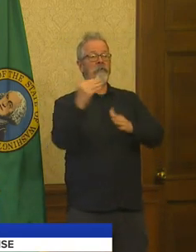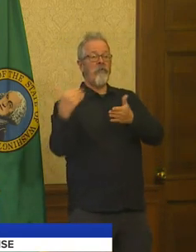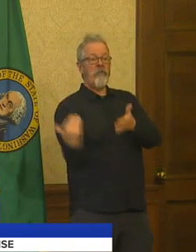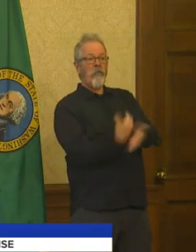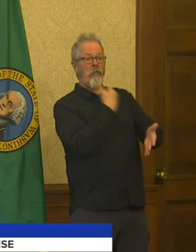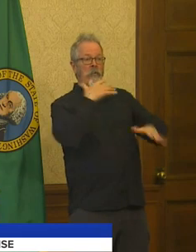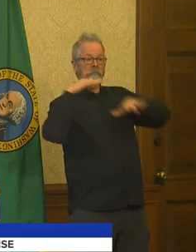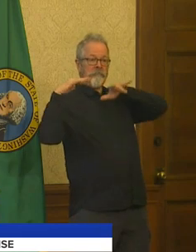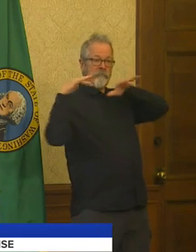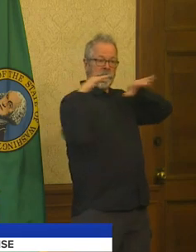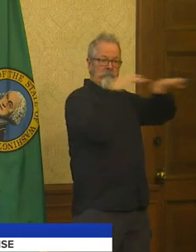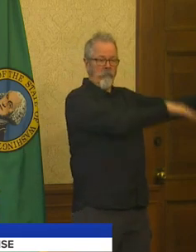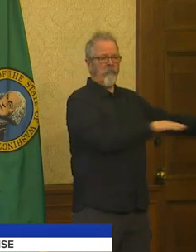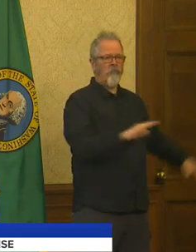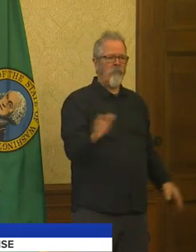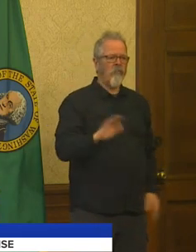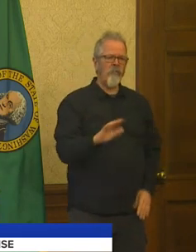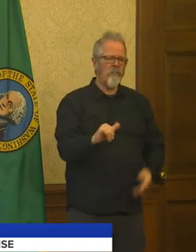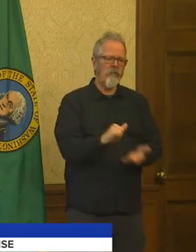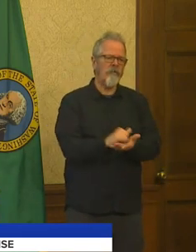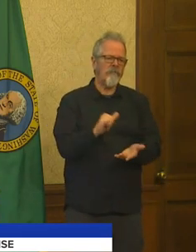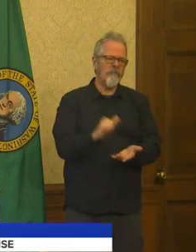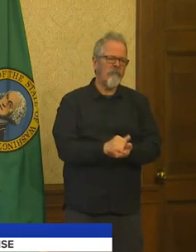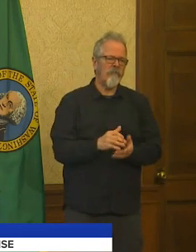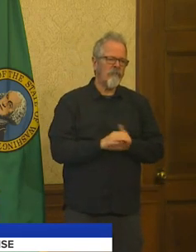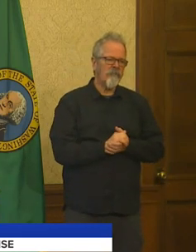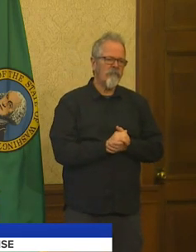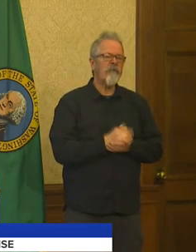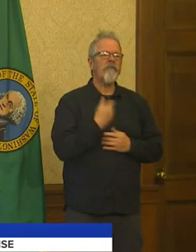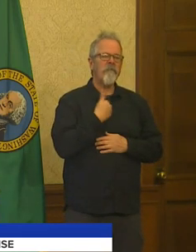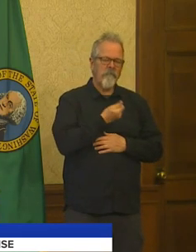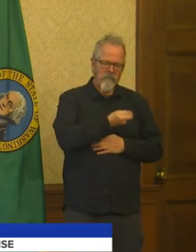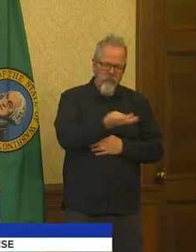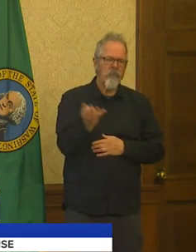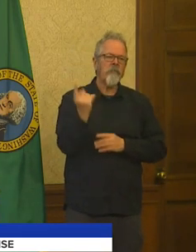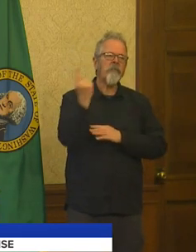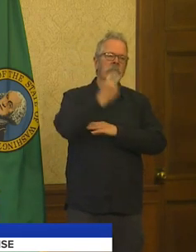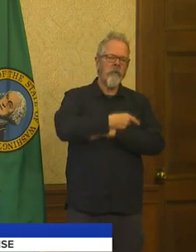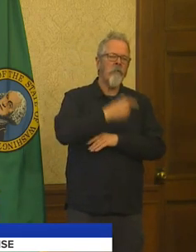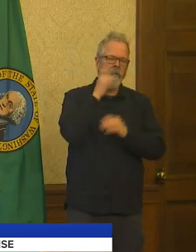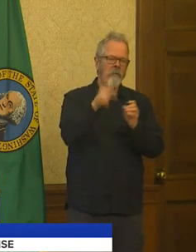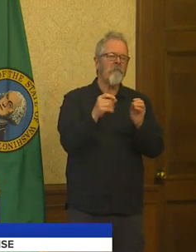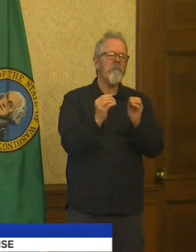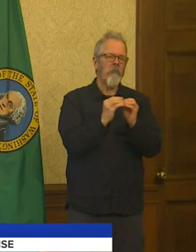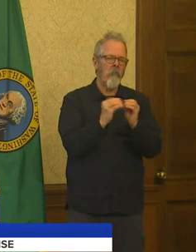we'll have more to say in the next few days. Next question comes from David with the Seattle Times.